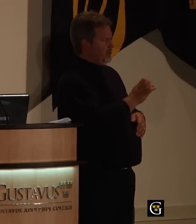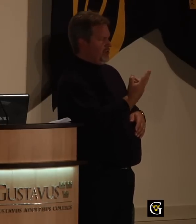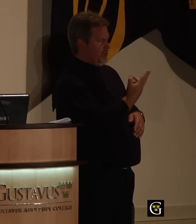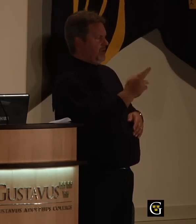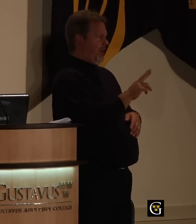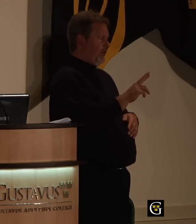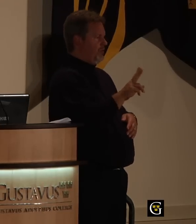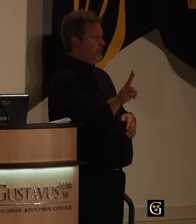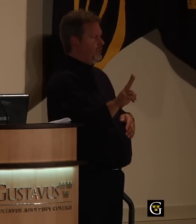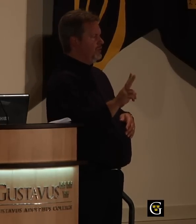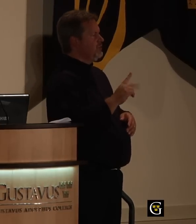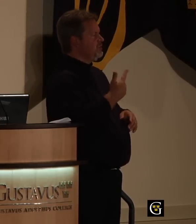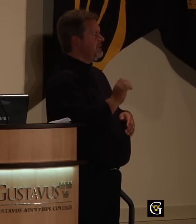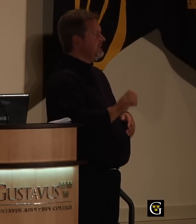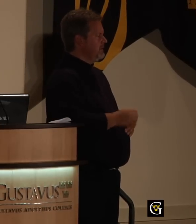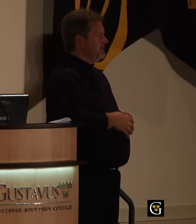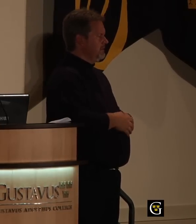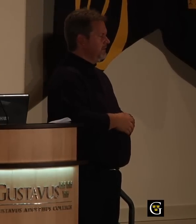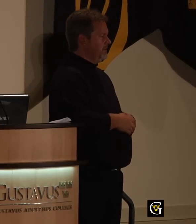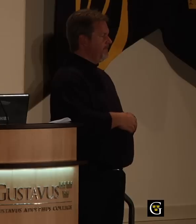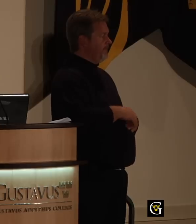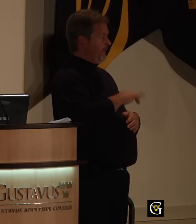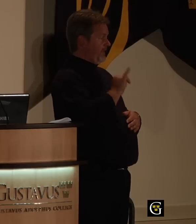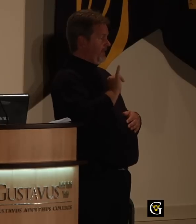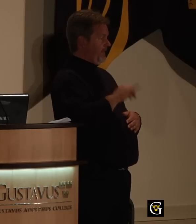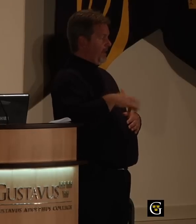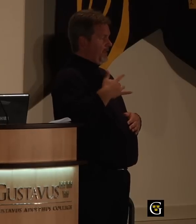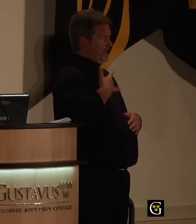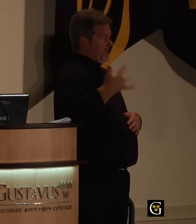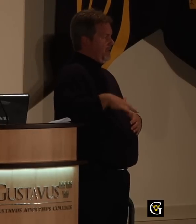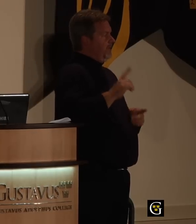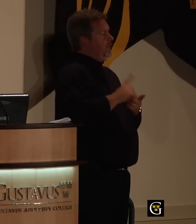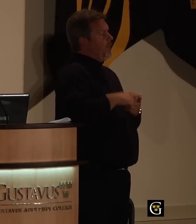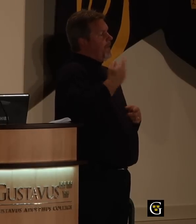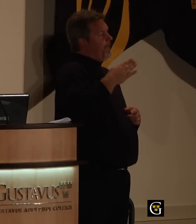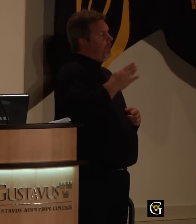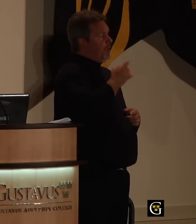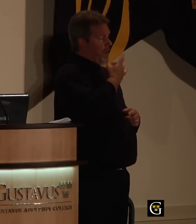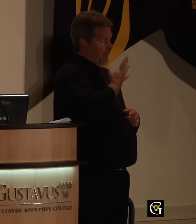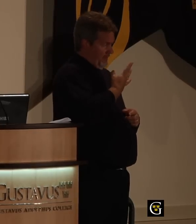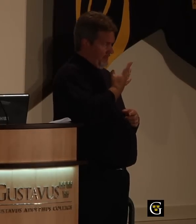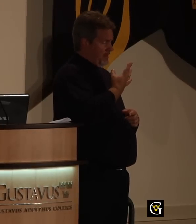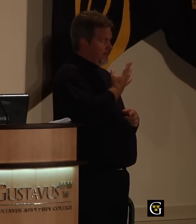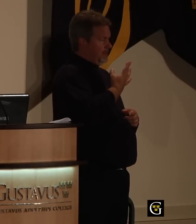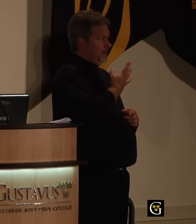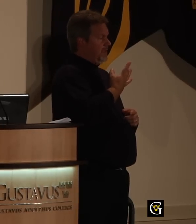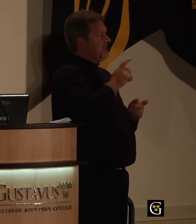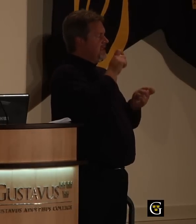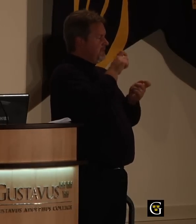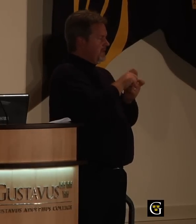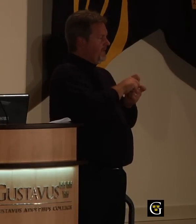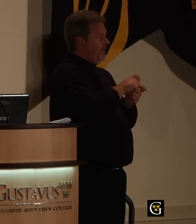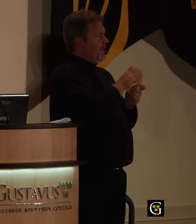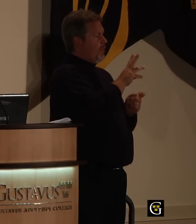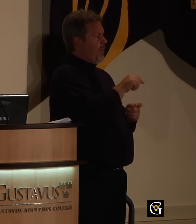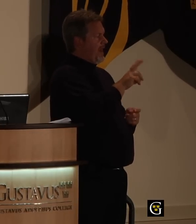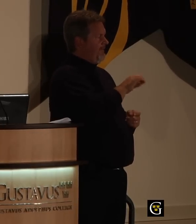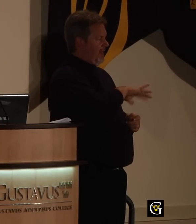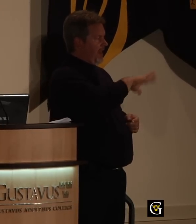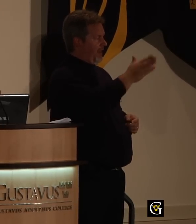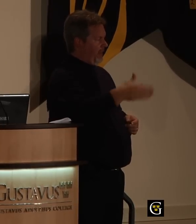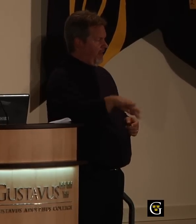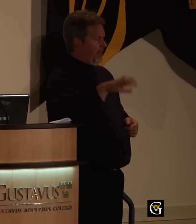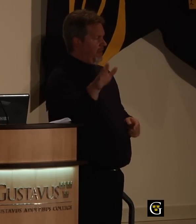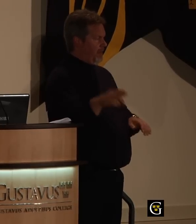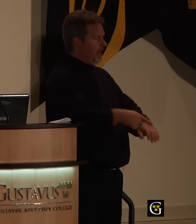can insert that gene, and that gene is sensitive to blue light, to light of a specific wavelength. So when you shine a blue light